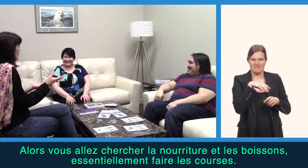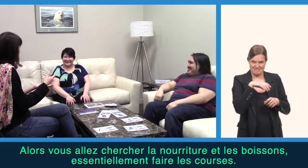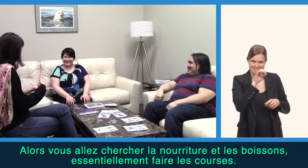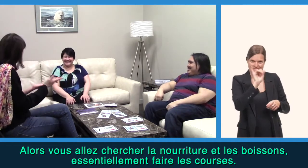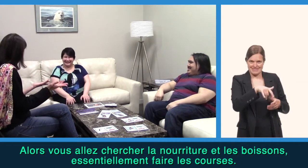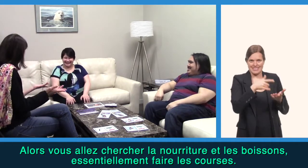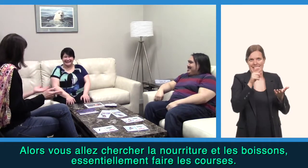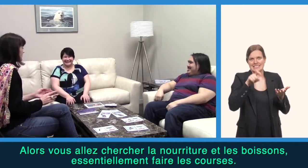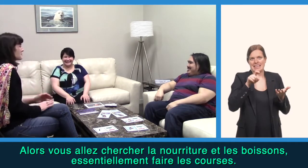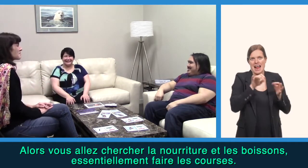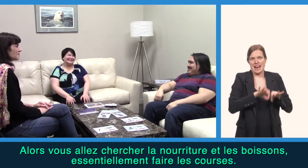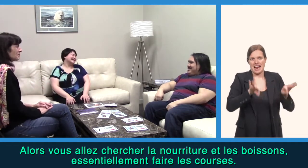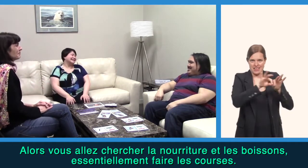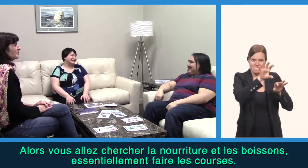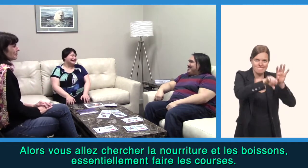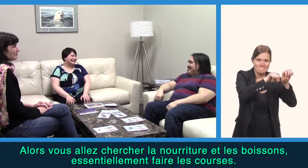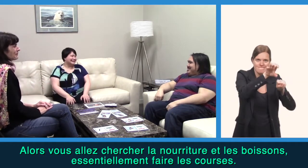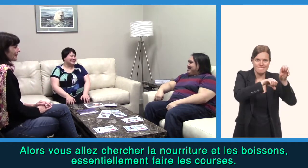it's shopping. Yeah.